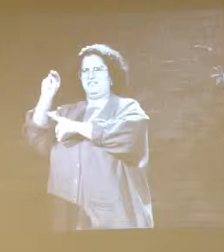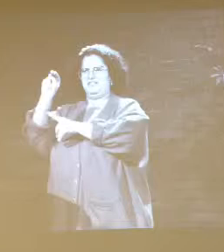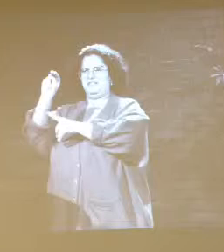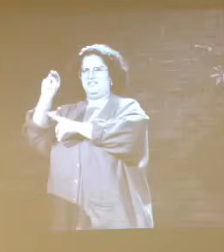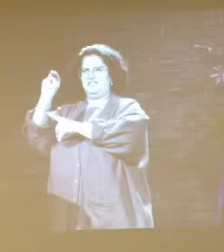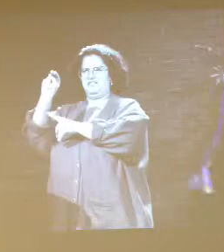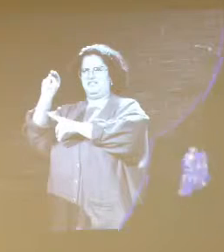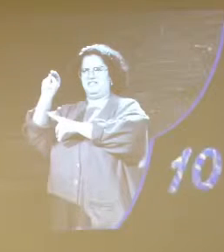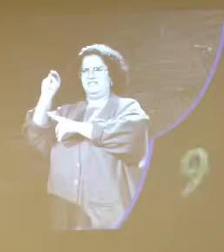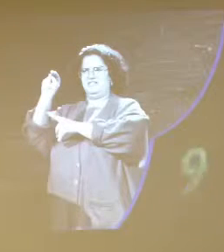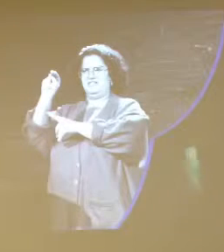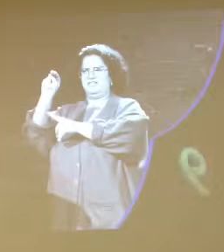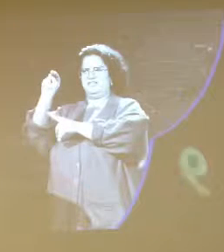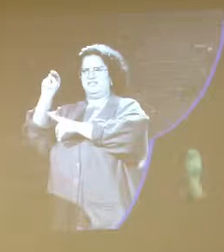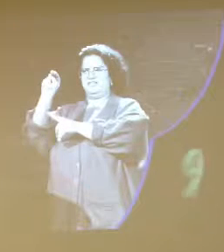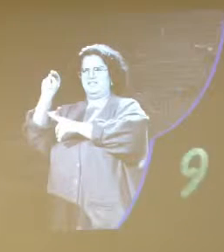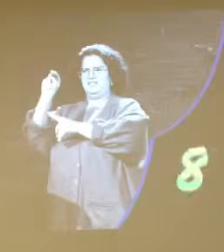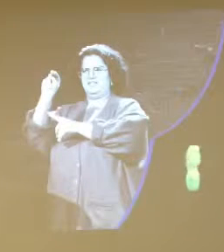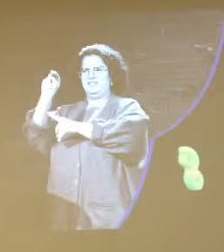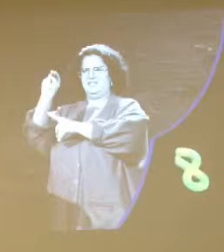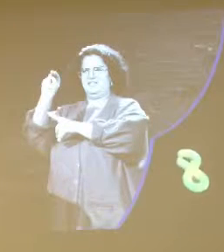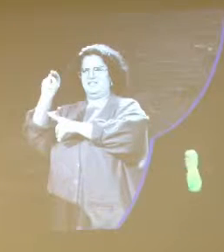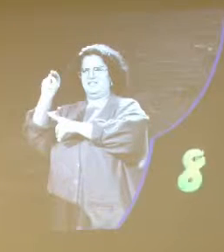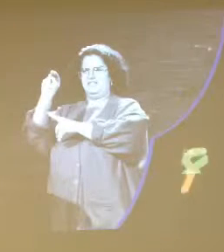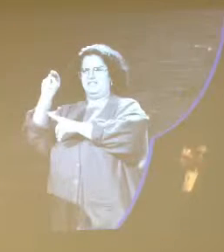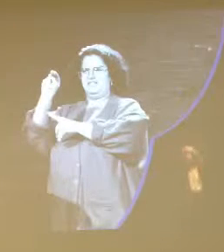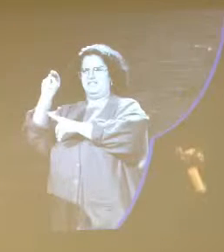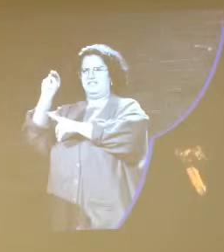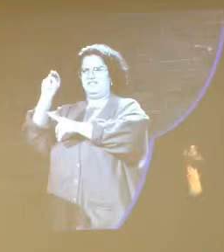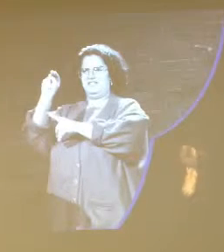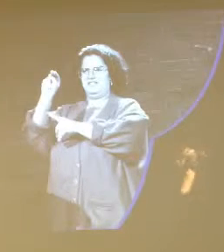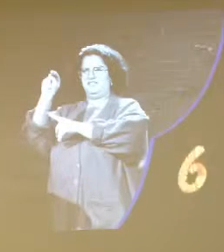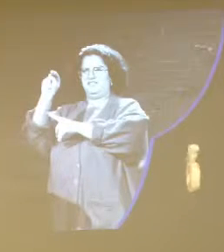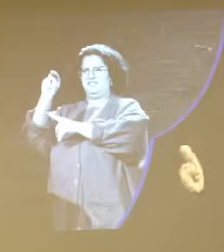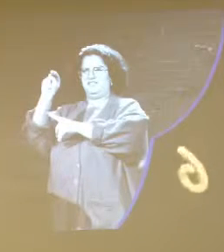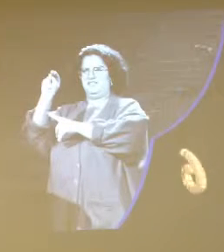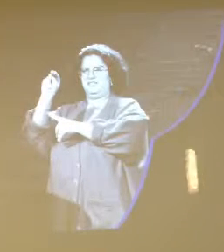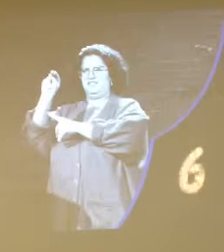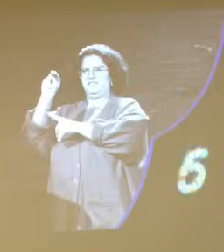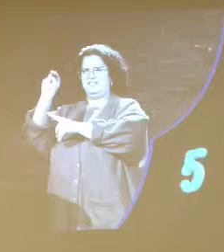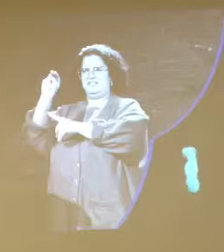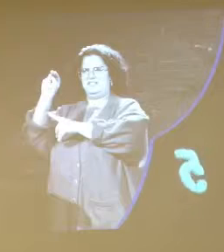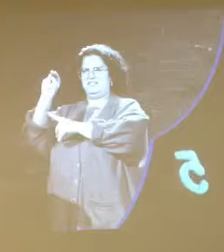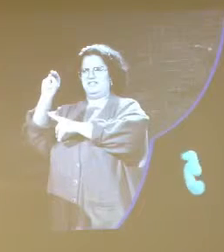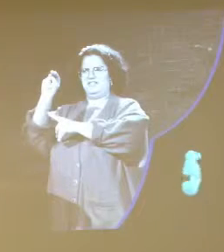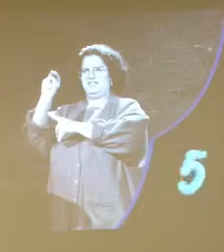or vaginal or oral sex. That would be the first way that you can transmit HIV.